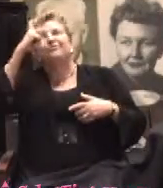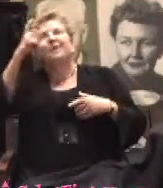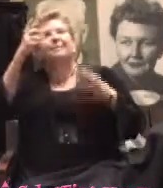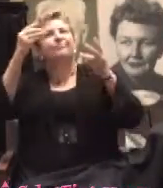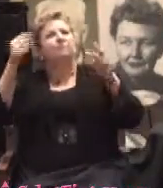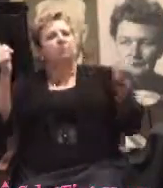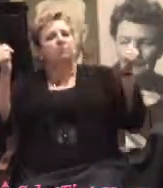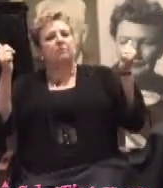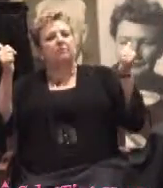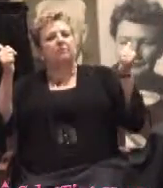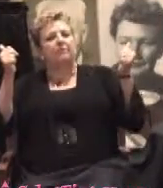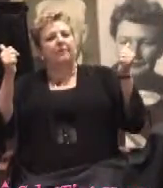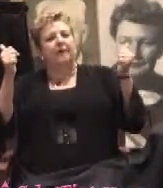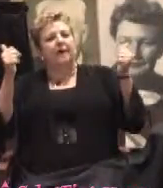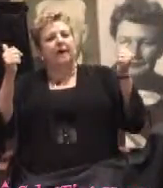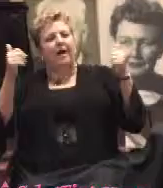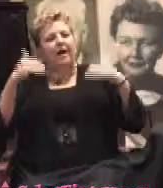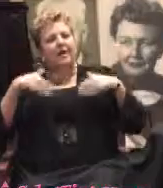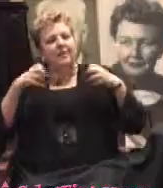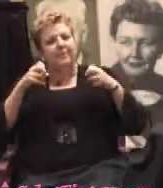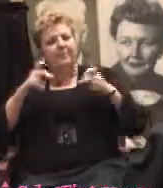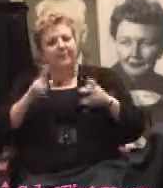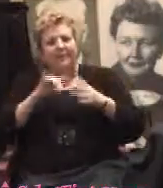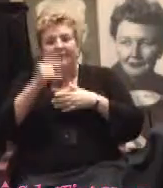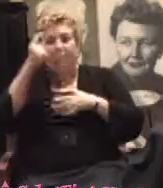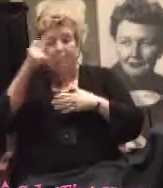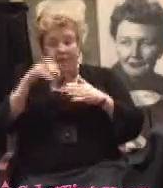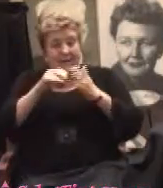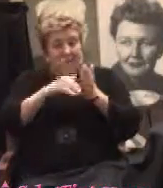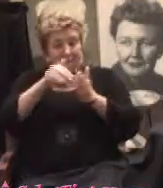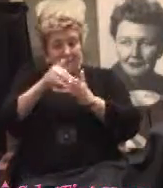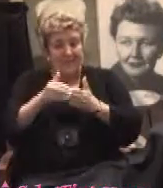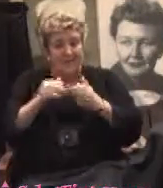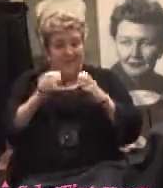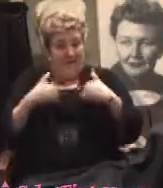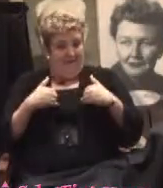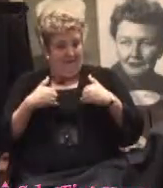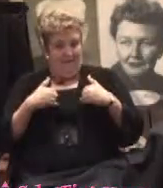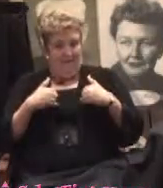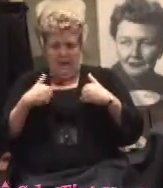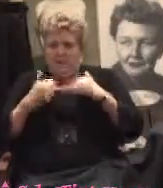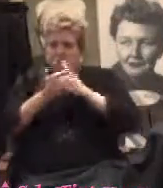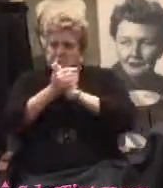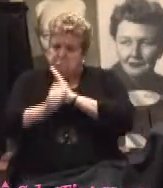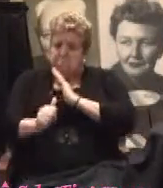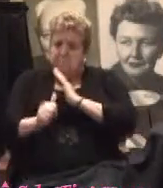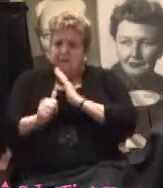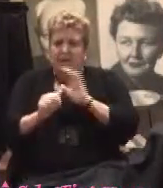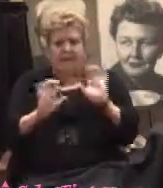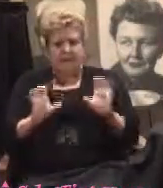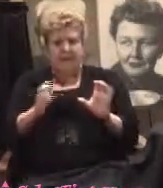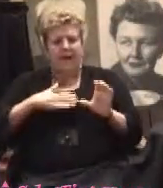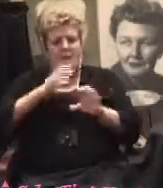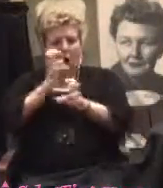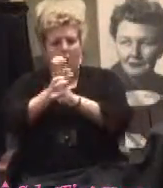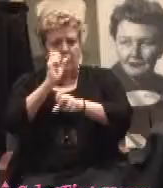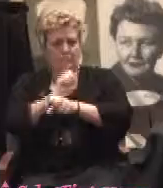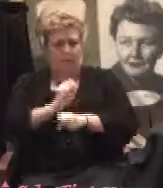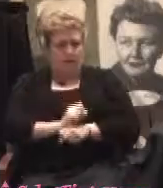a million get to have. And I had a talent, you know, and I did the hard work. And all that hard work was happening on one side, and on the other